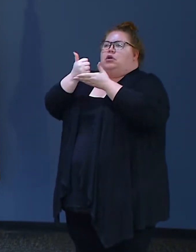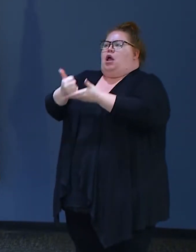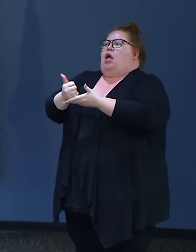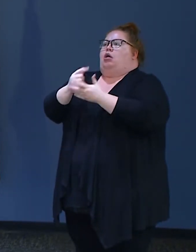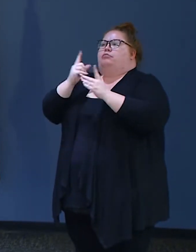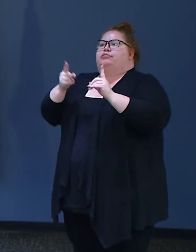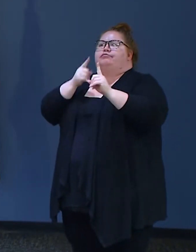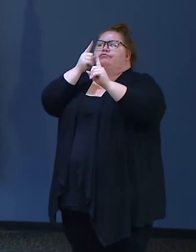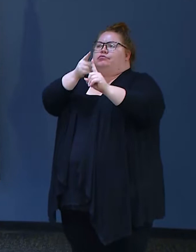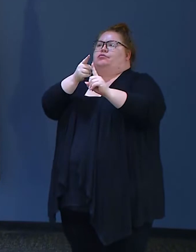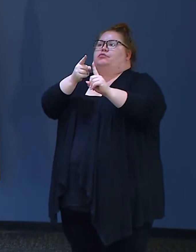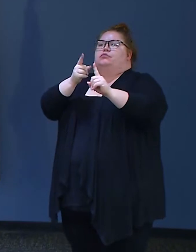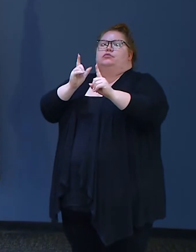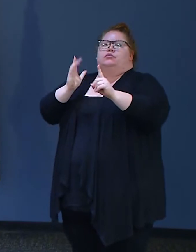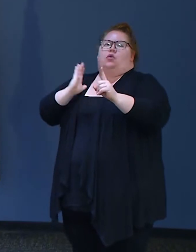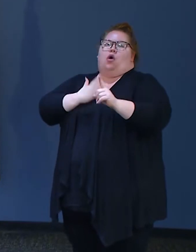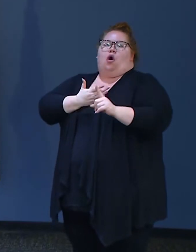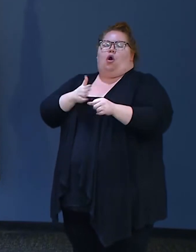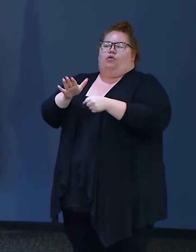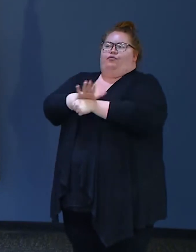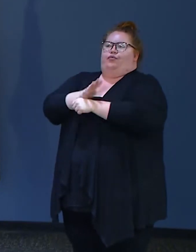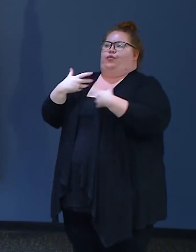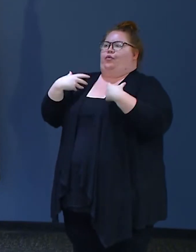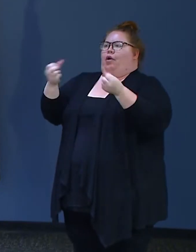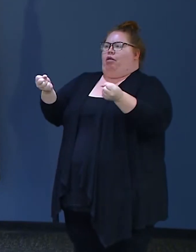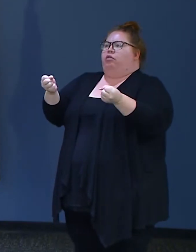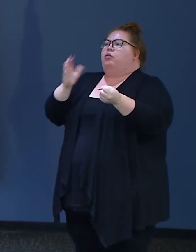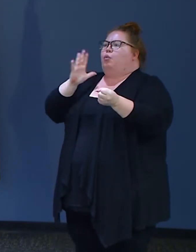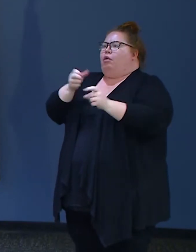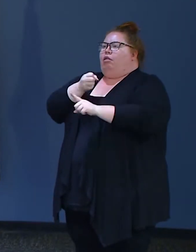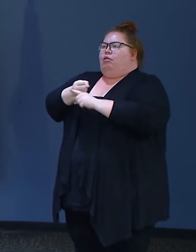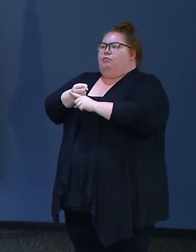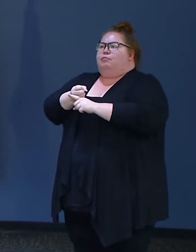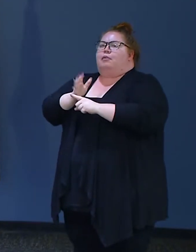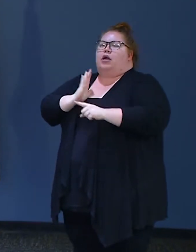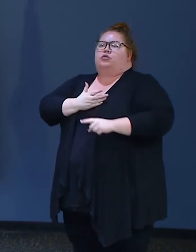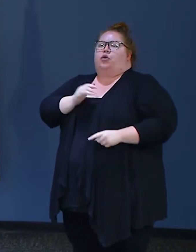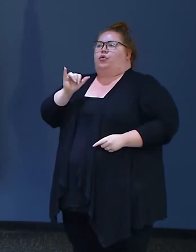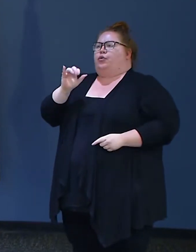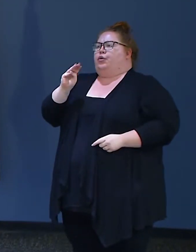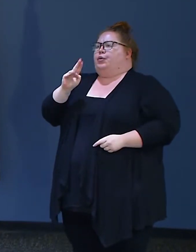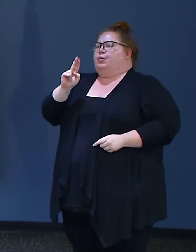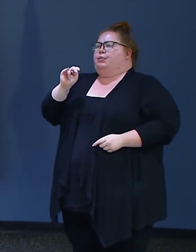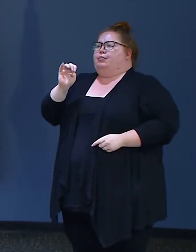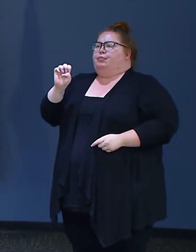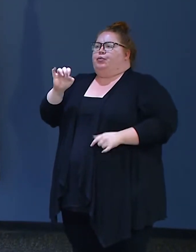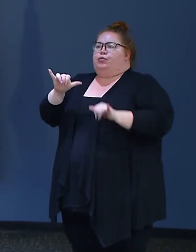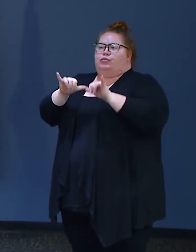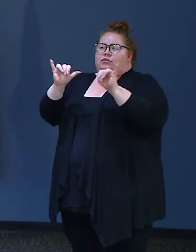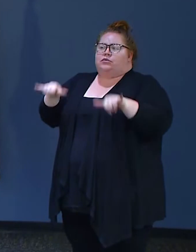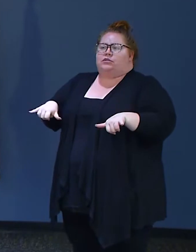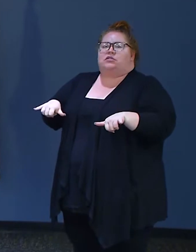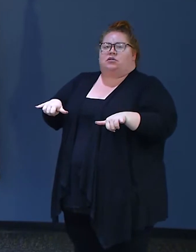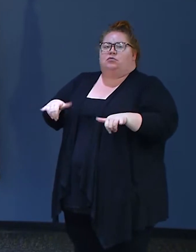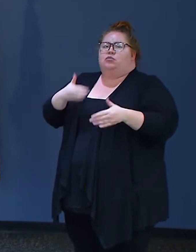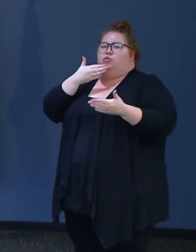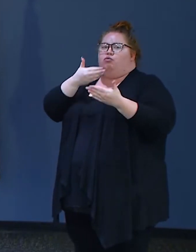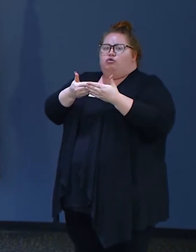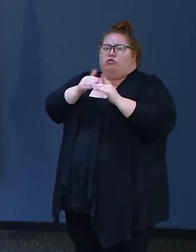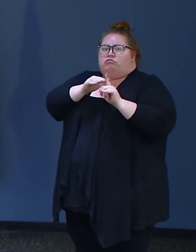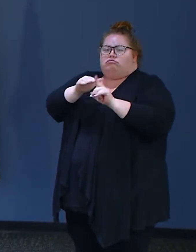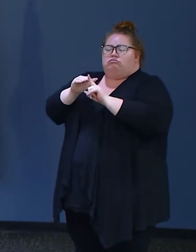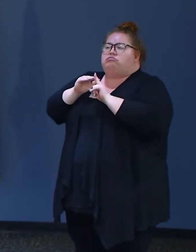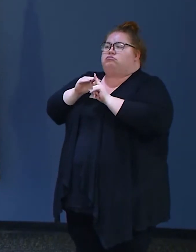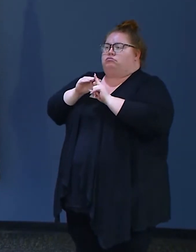health, which is going to impact our immune system. And it's just a great reminder that we have such control